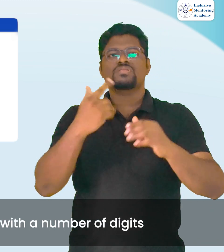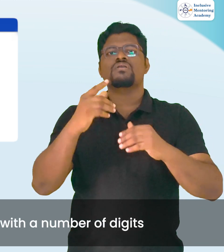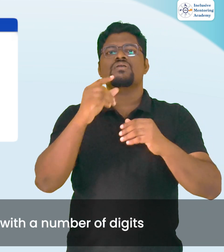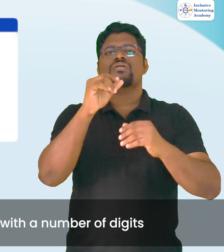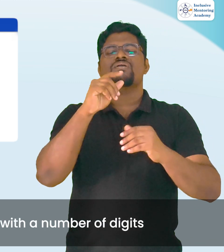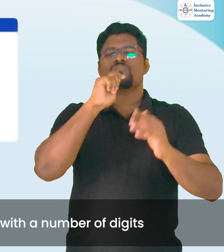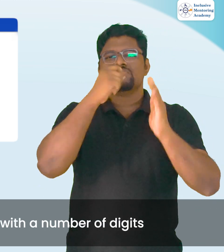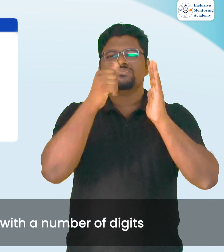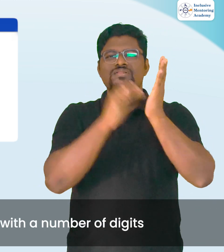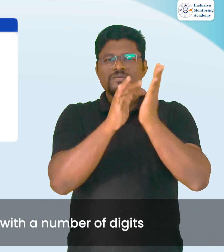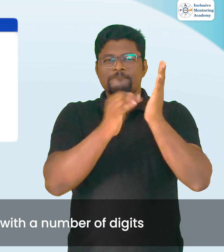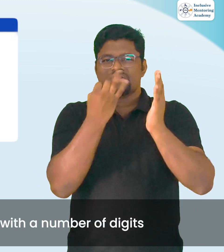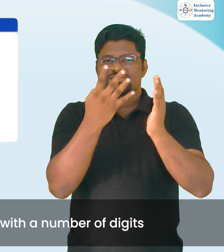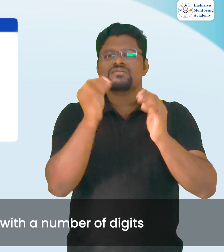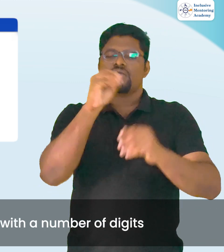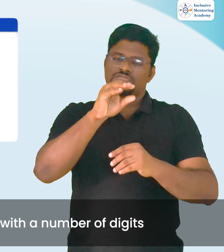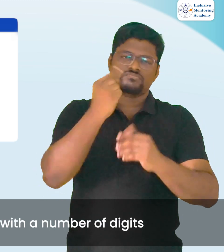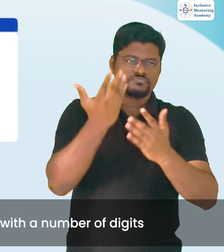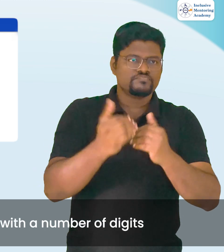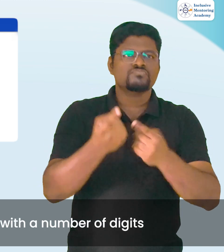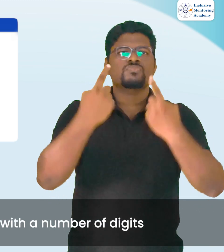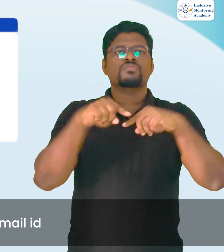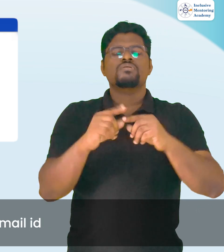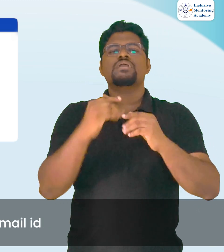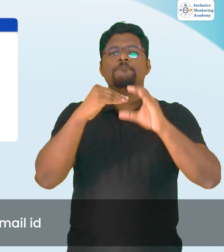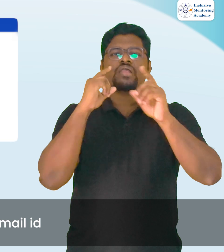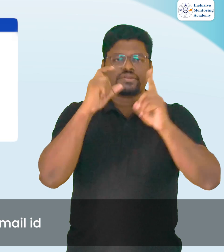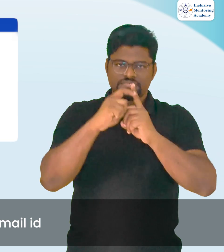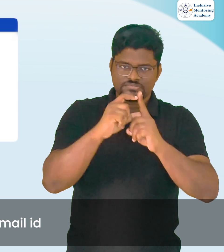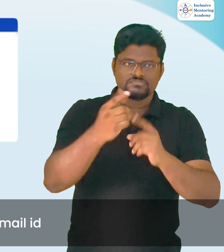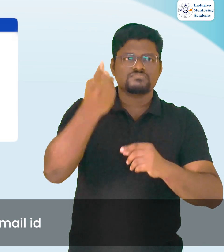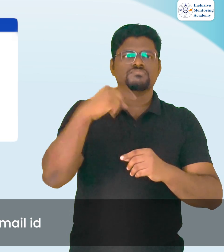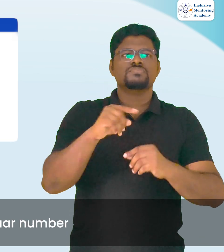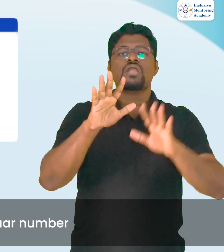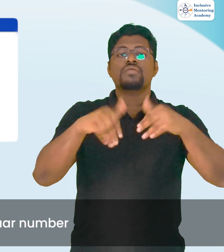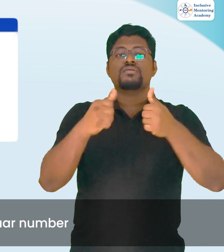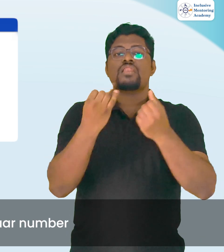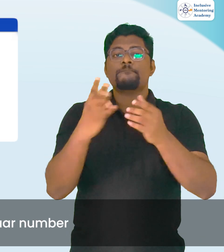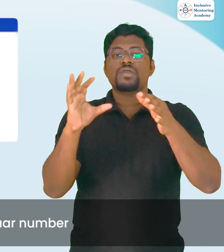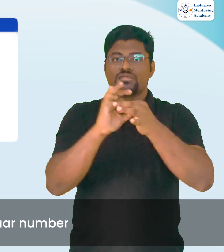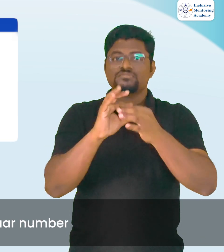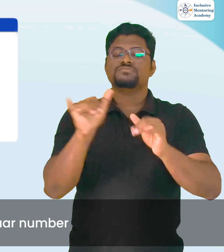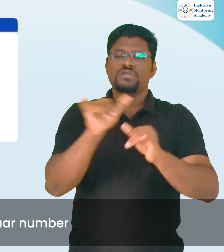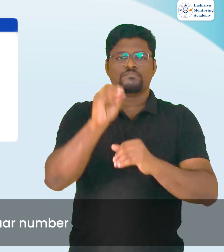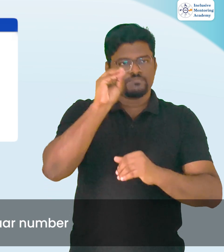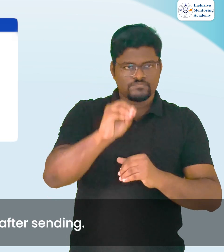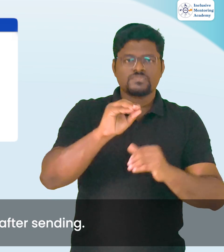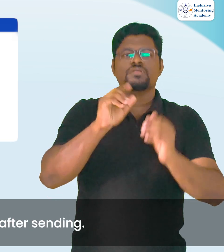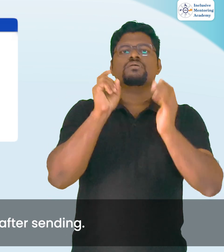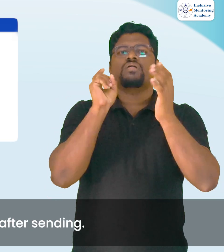Set a security PIN with a number of digits. Enter email ID. Enter Aadhaar number. Click